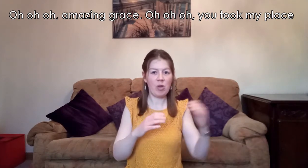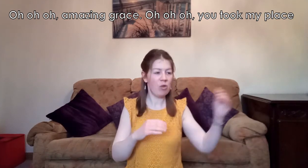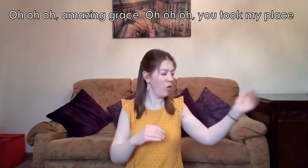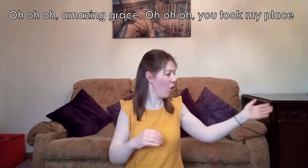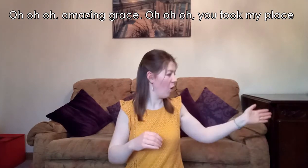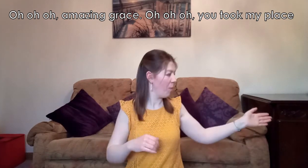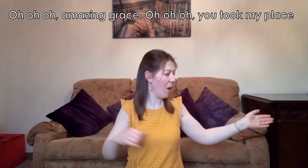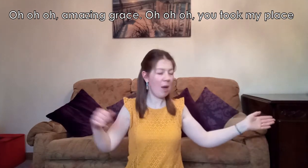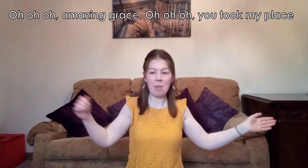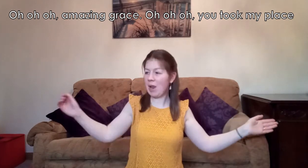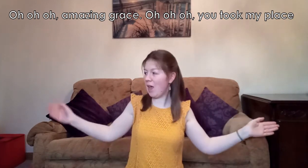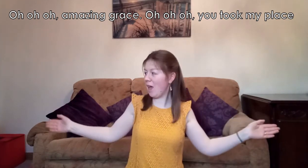you took my place.